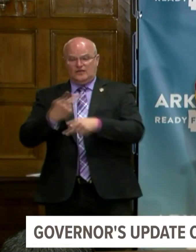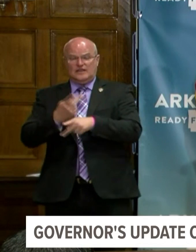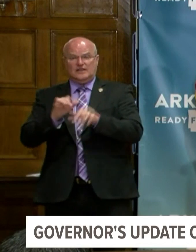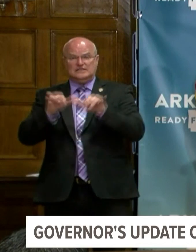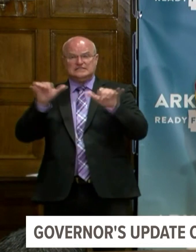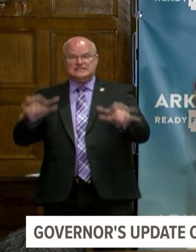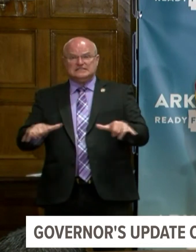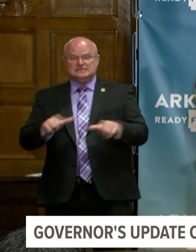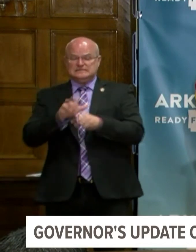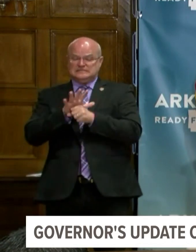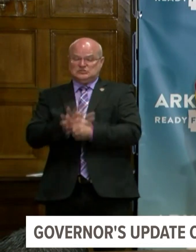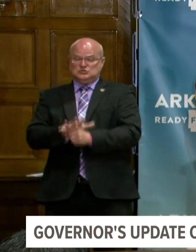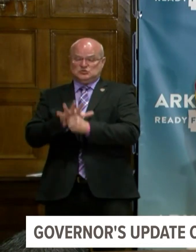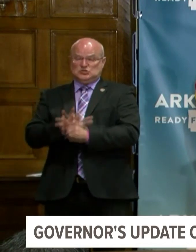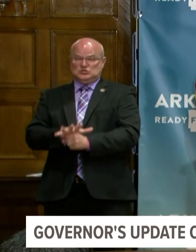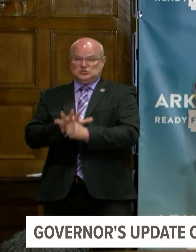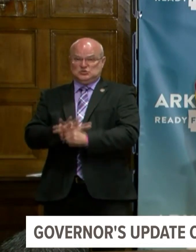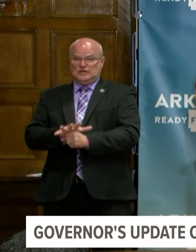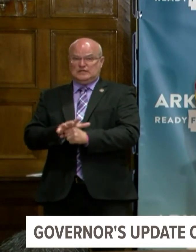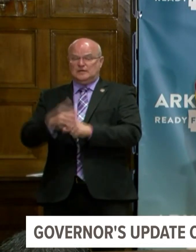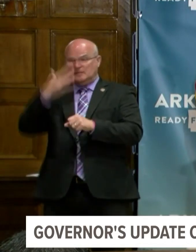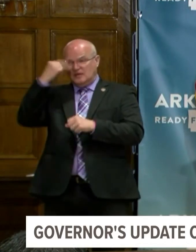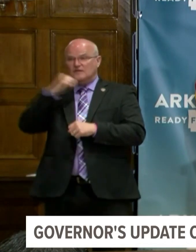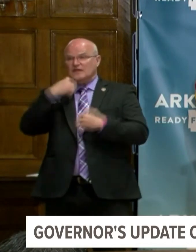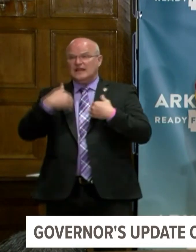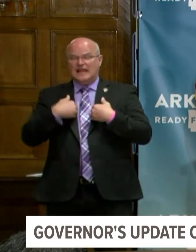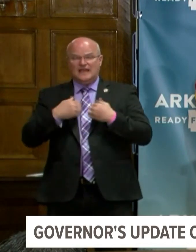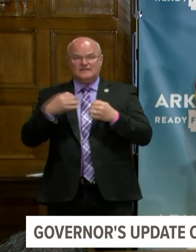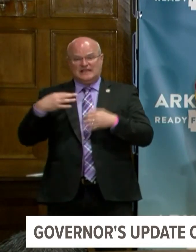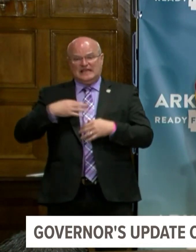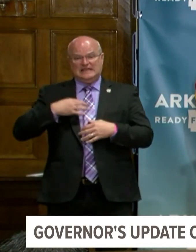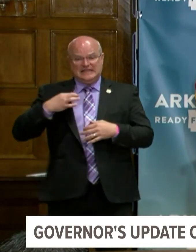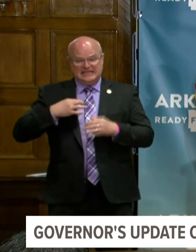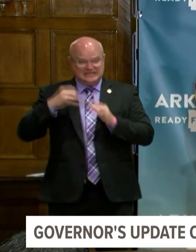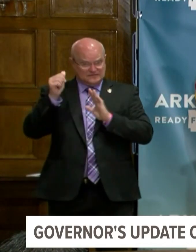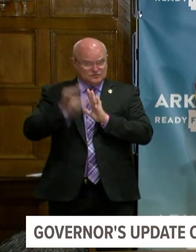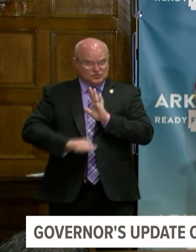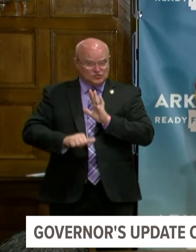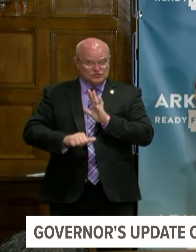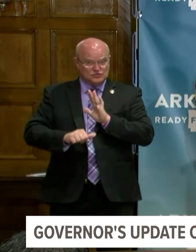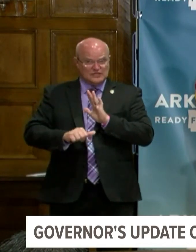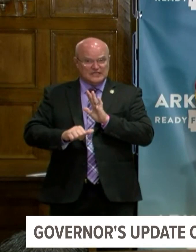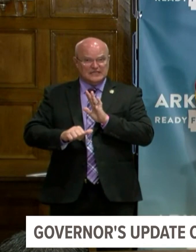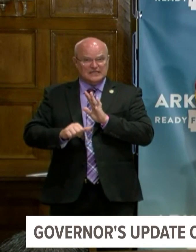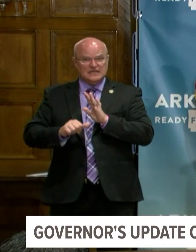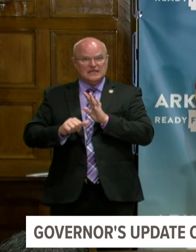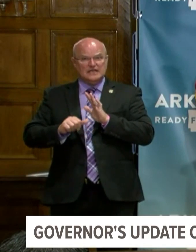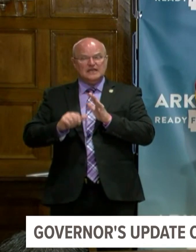system has been stressed because we've not been having elective surgery,